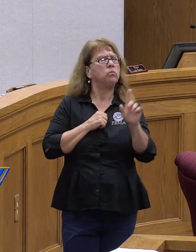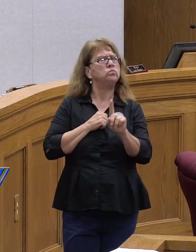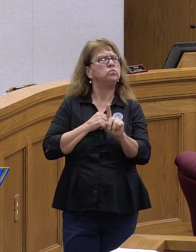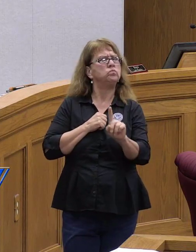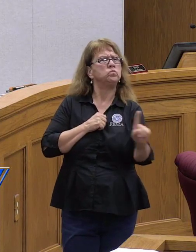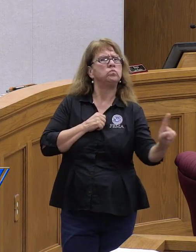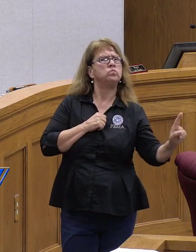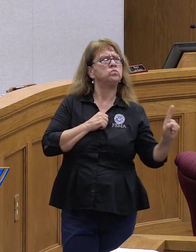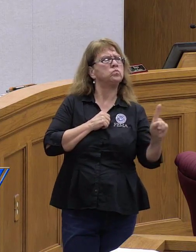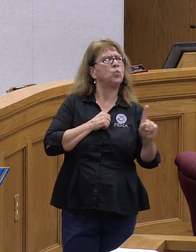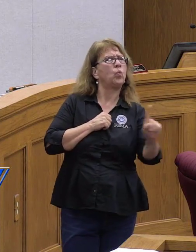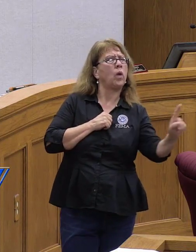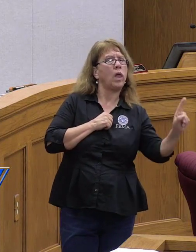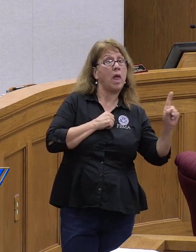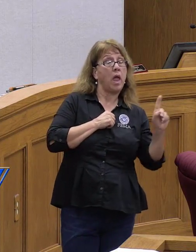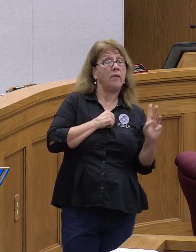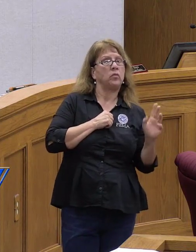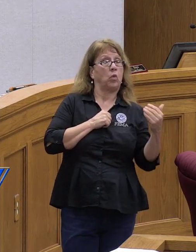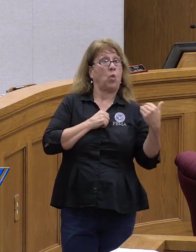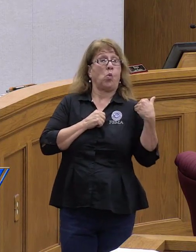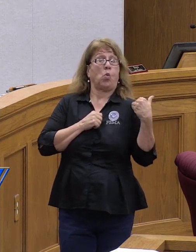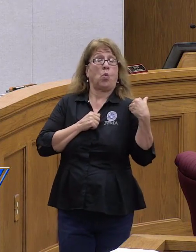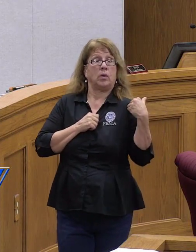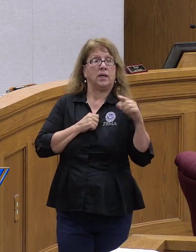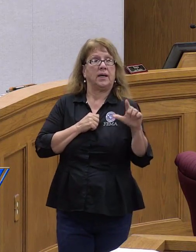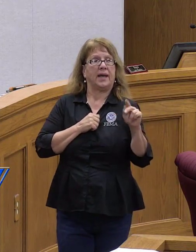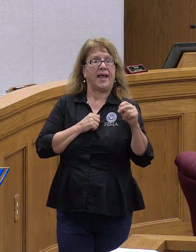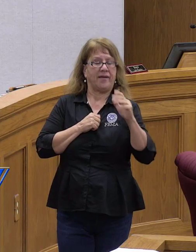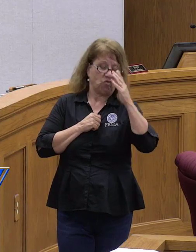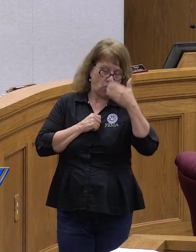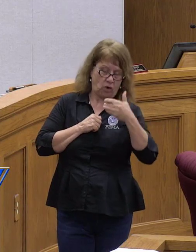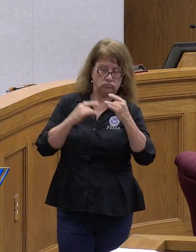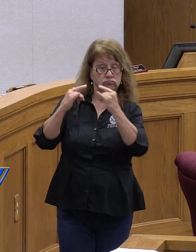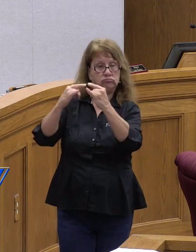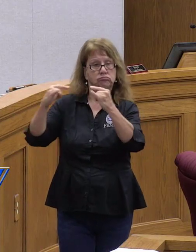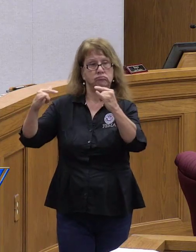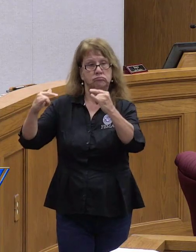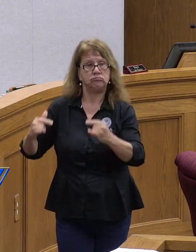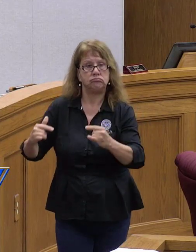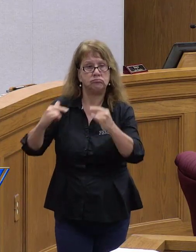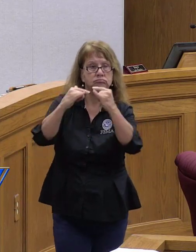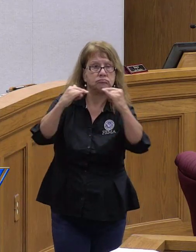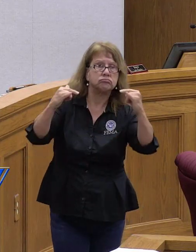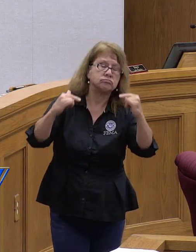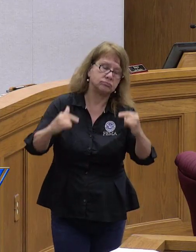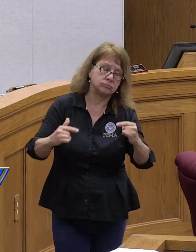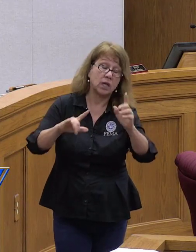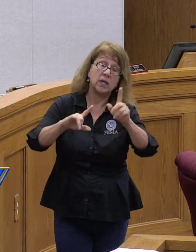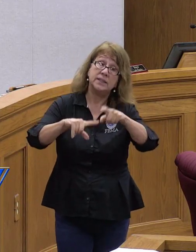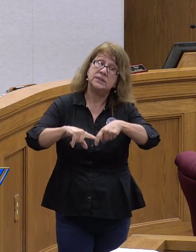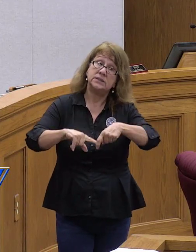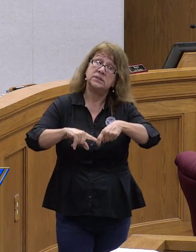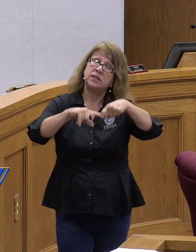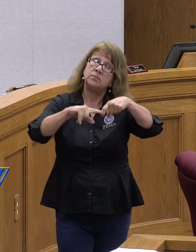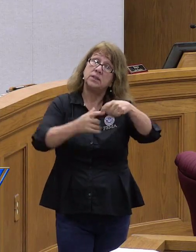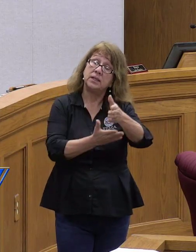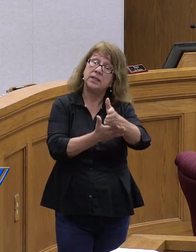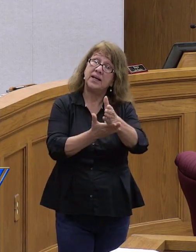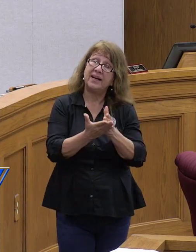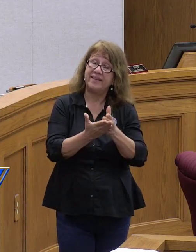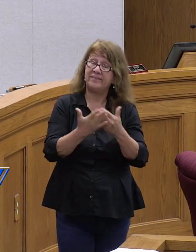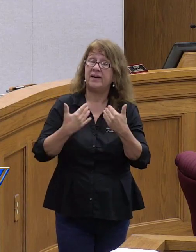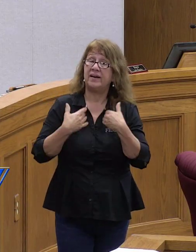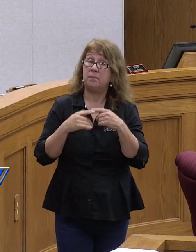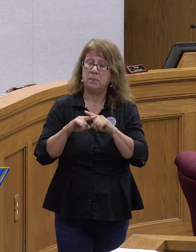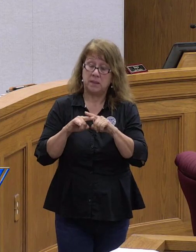ago, did encounter some people at the lakefront living in tents. There may be exceptions to this rule, but every one of